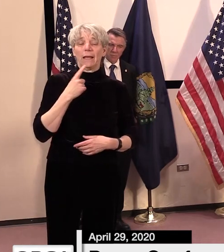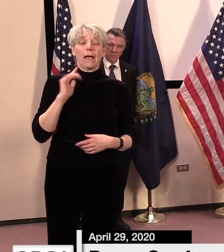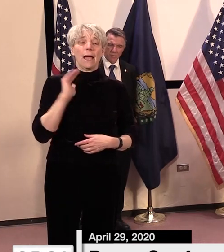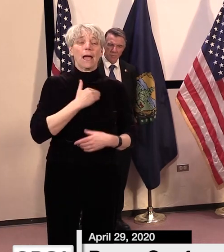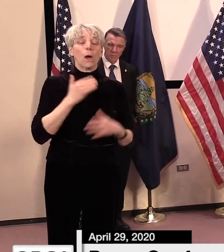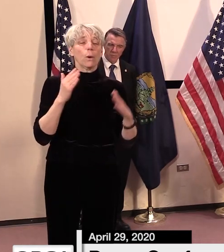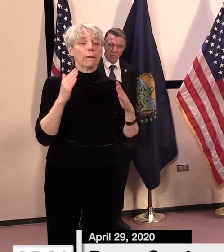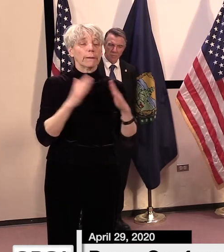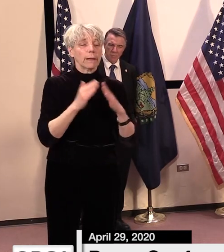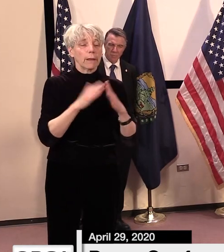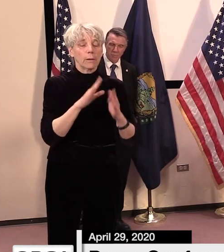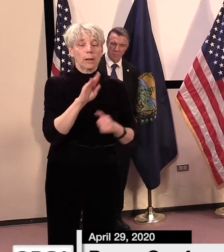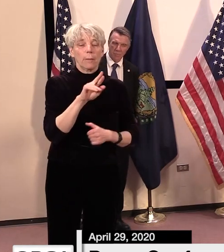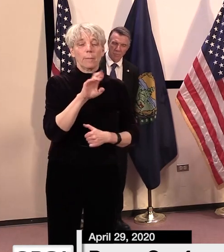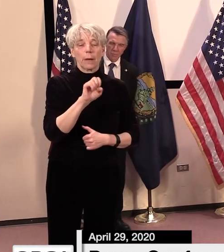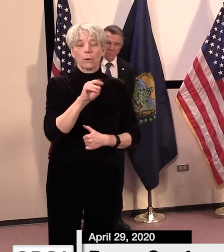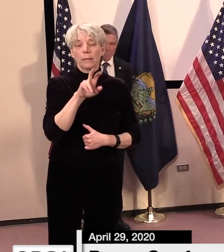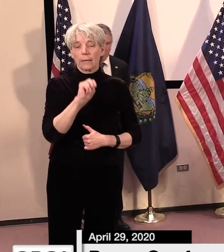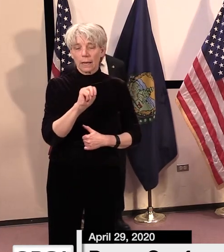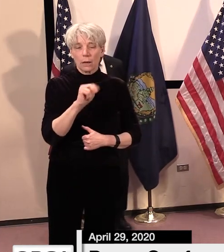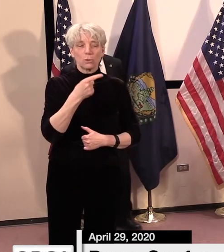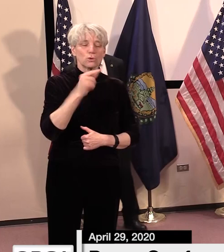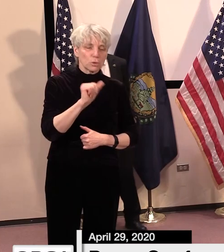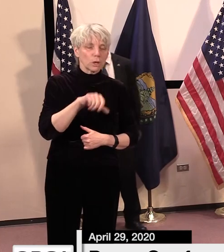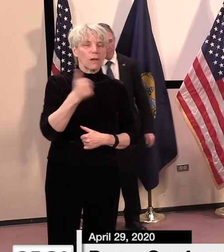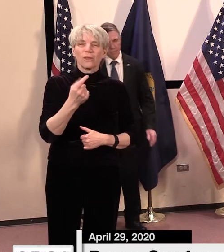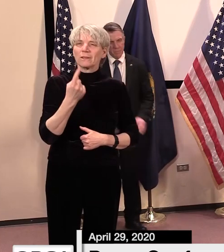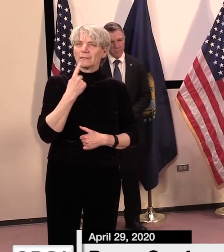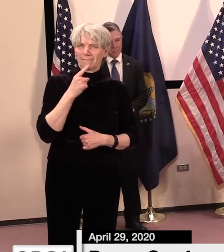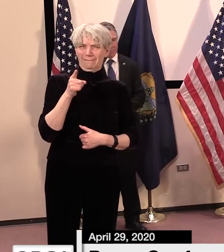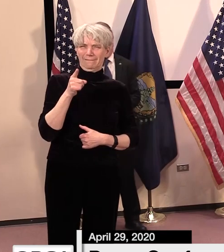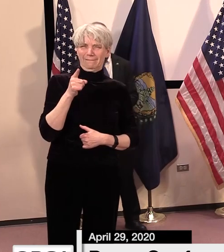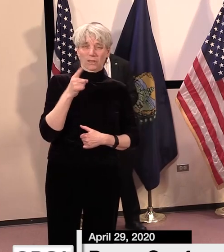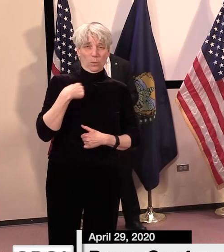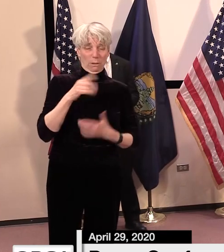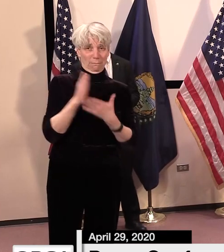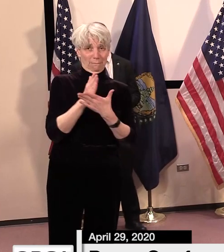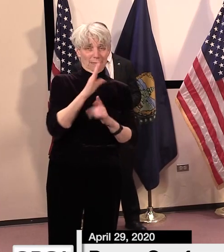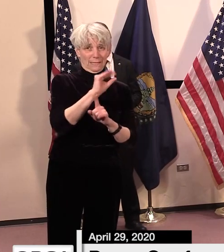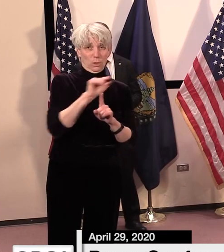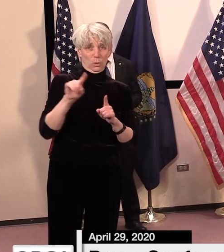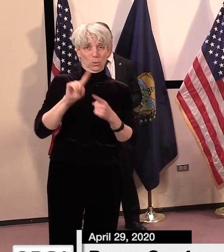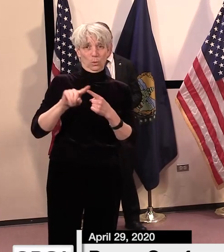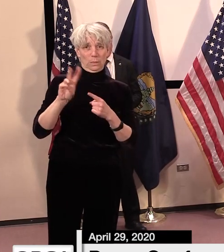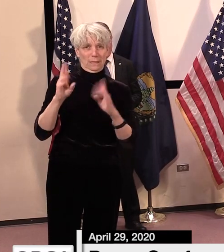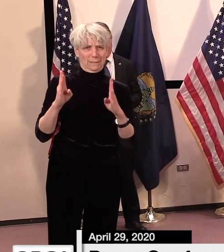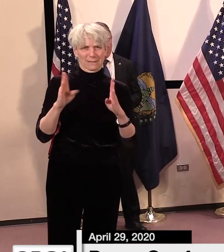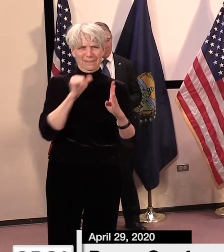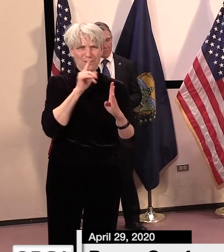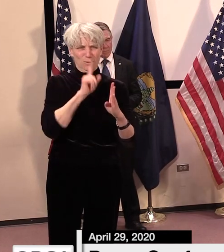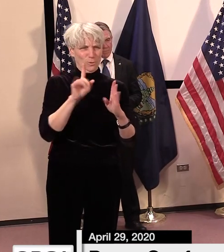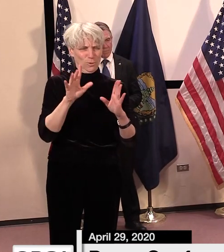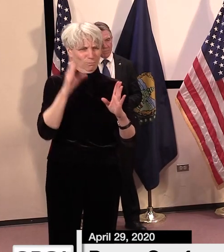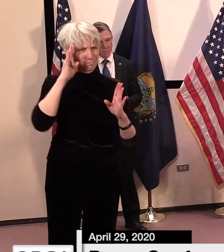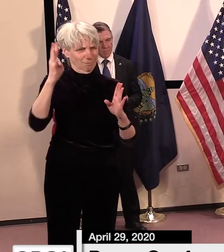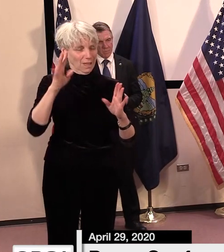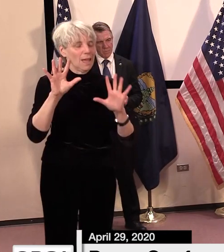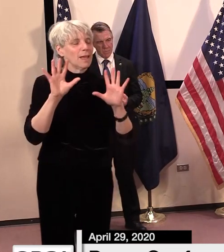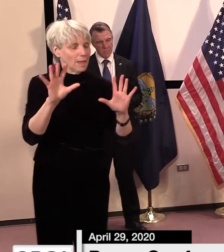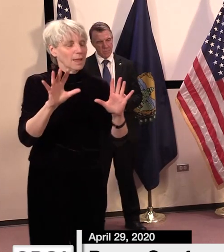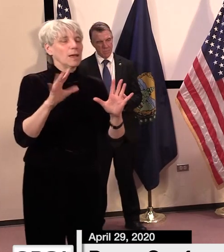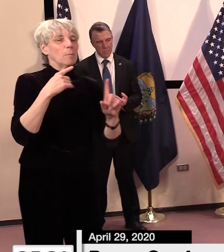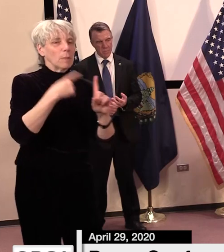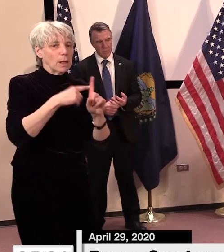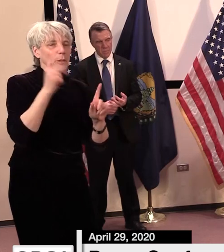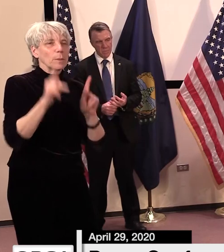Barrytown, Georgia, Middlebury are among those doubting numbers. And we've also heard from Vermonters throughout the state who say they're questioning